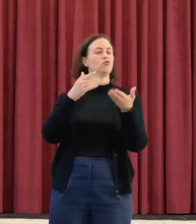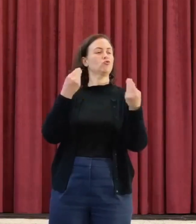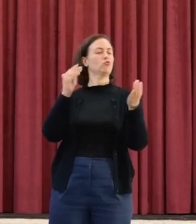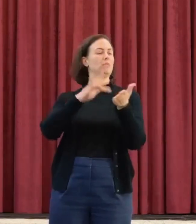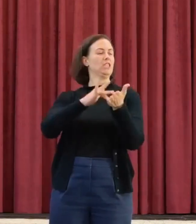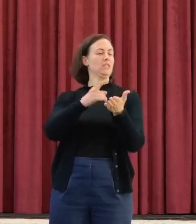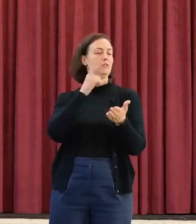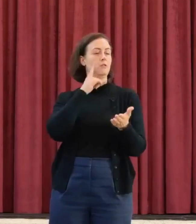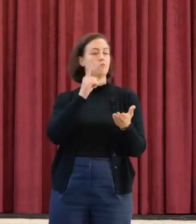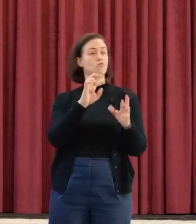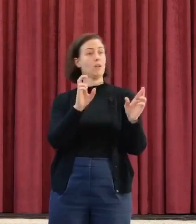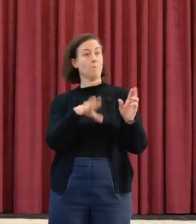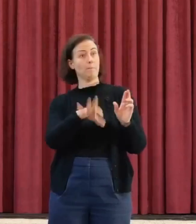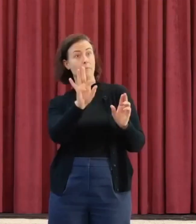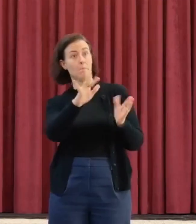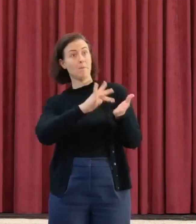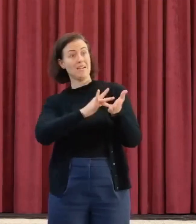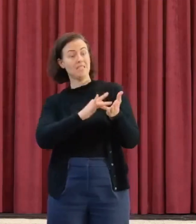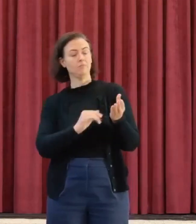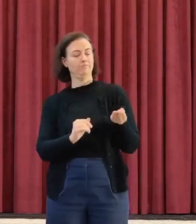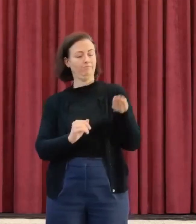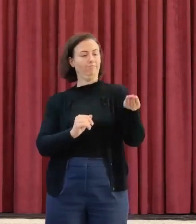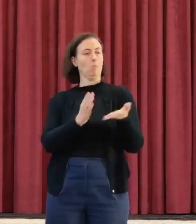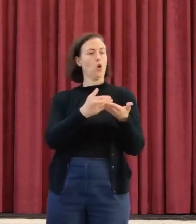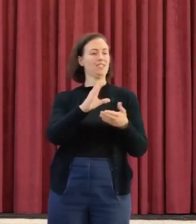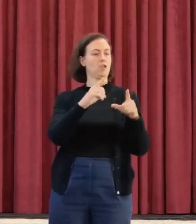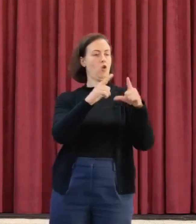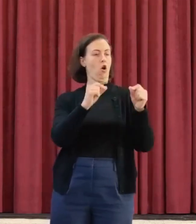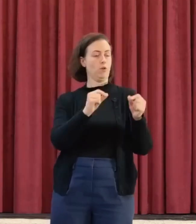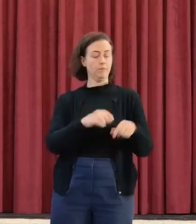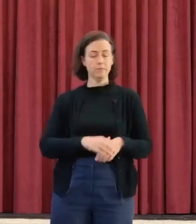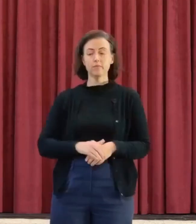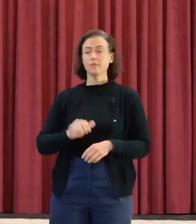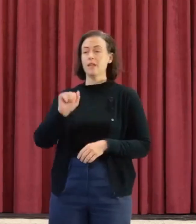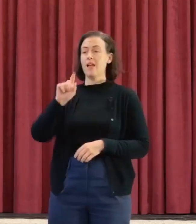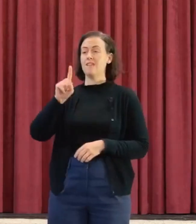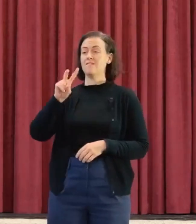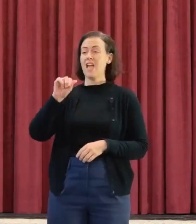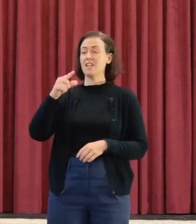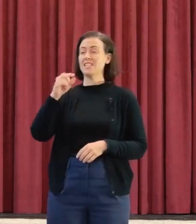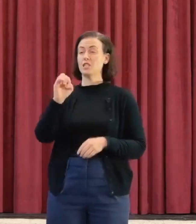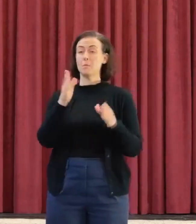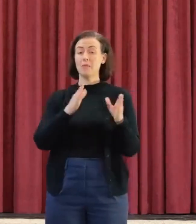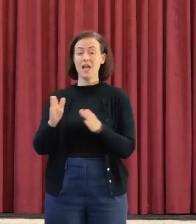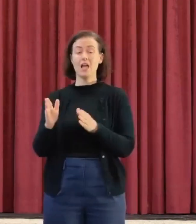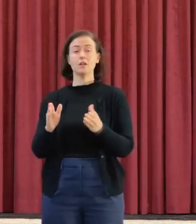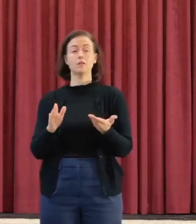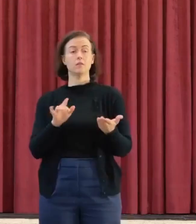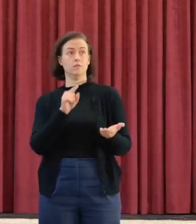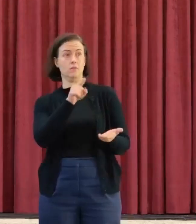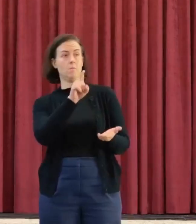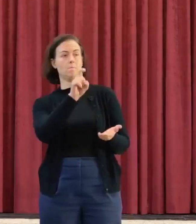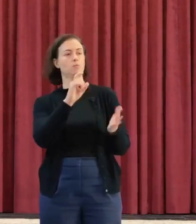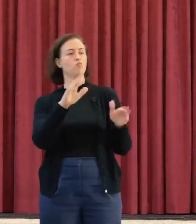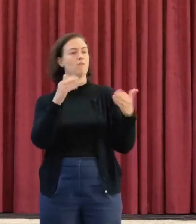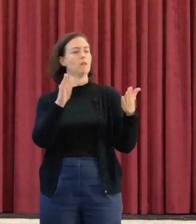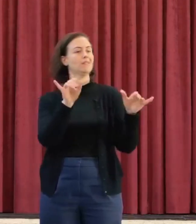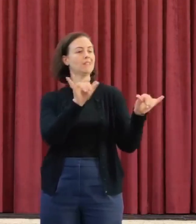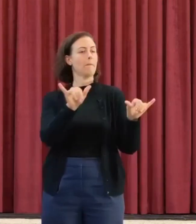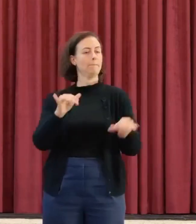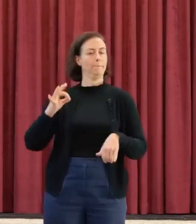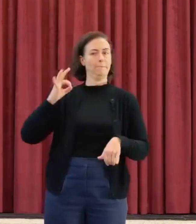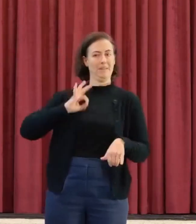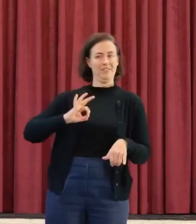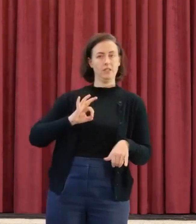pick up your medication. And Medicare Advantage plan, the plans must provide the same benefits